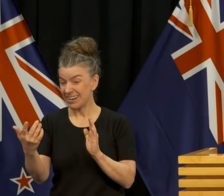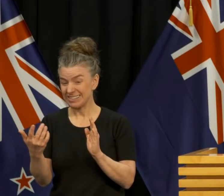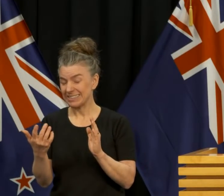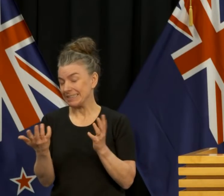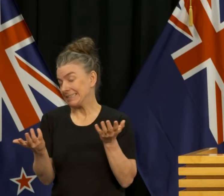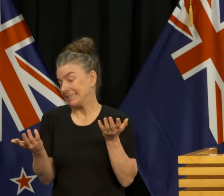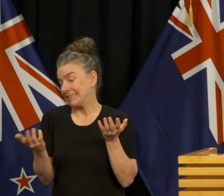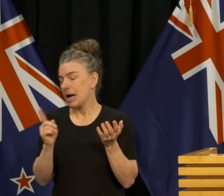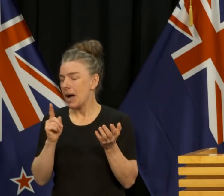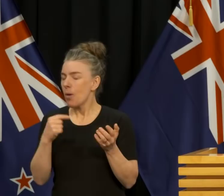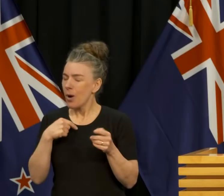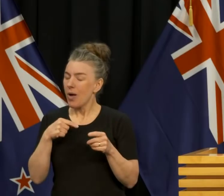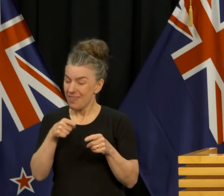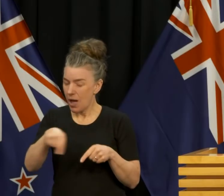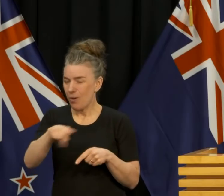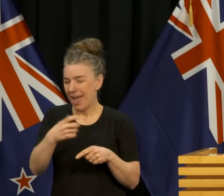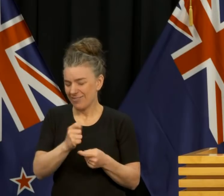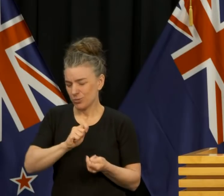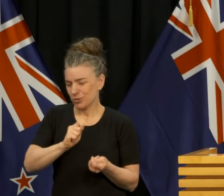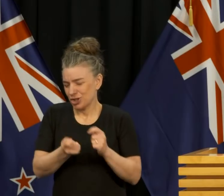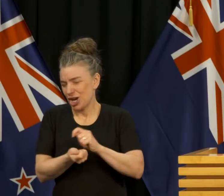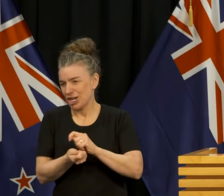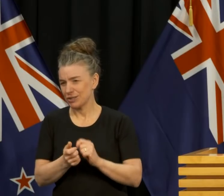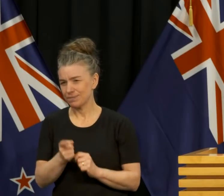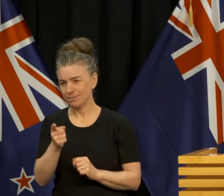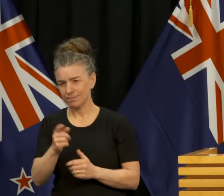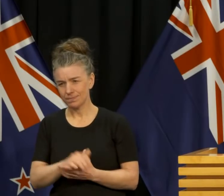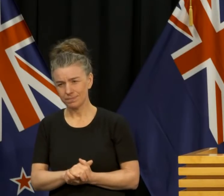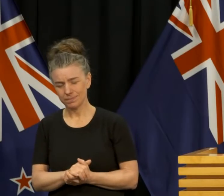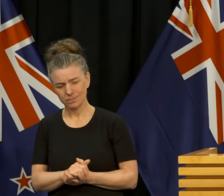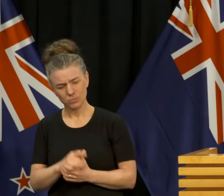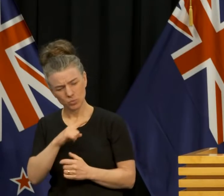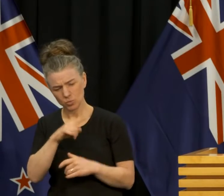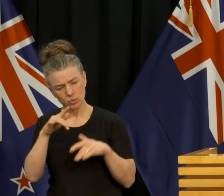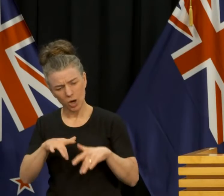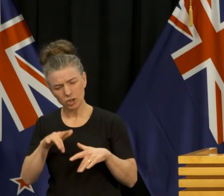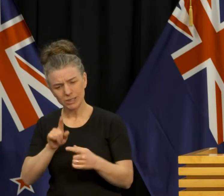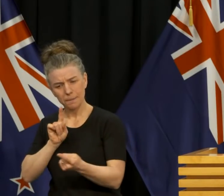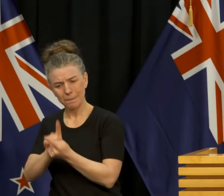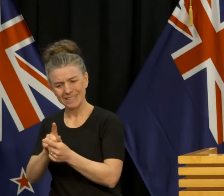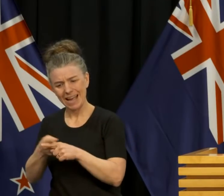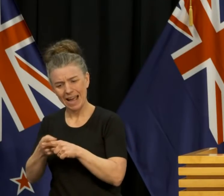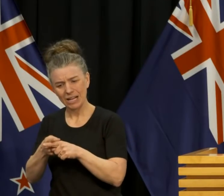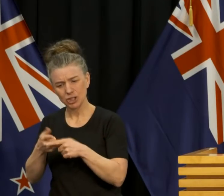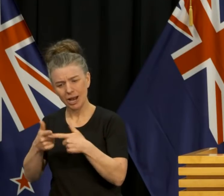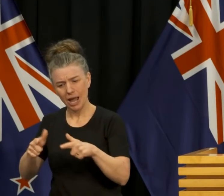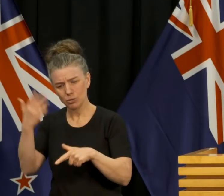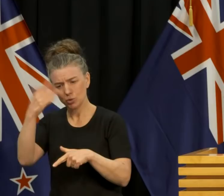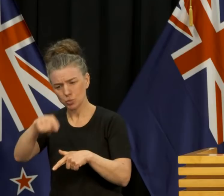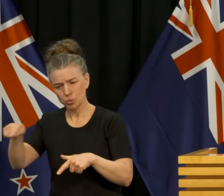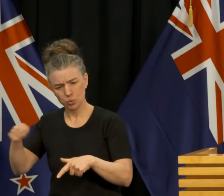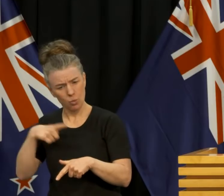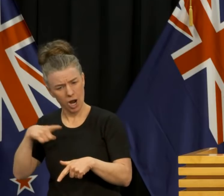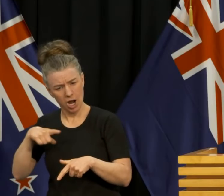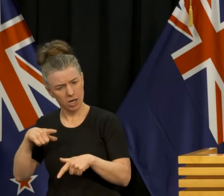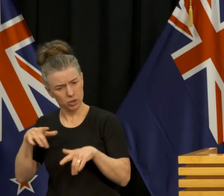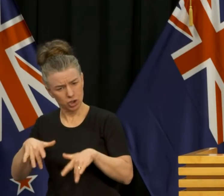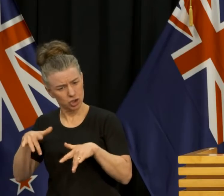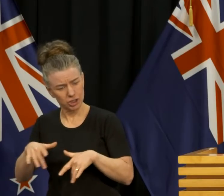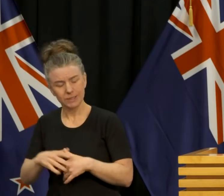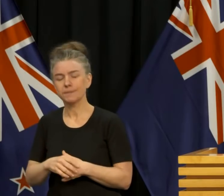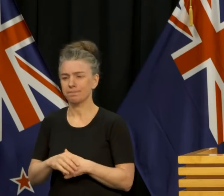but we will help them with that transition process. Why haven't you sat down for a meeting with English language schools yet? Look, I've been meeting with representatives